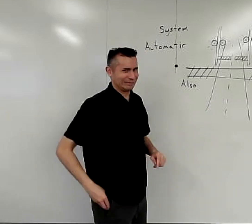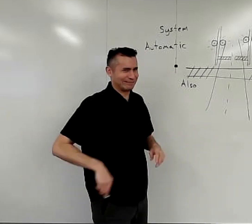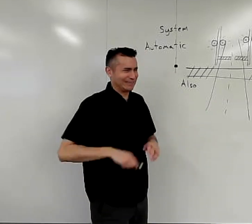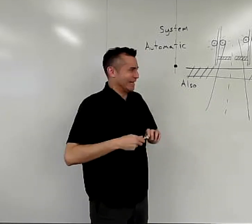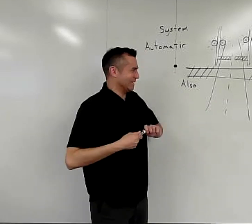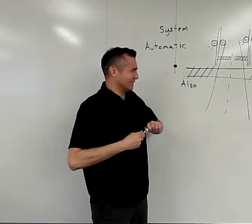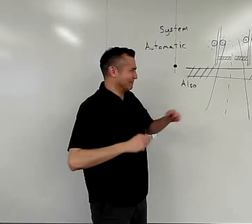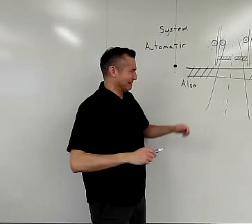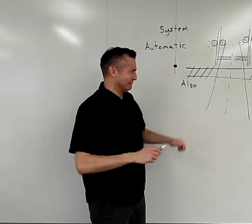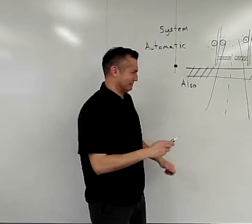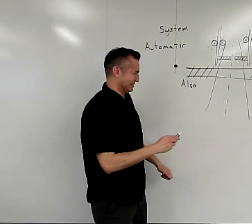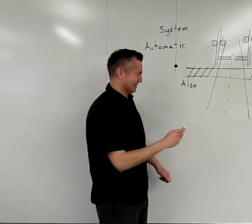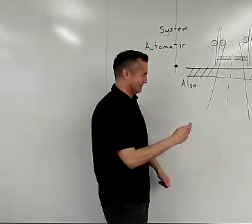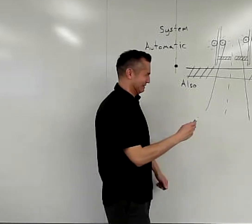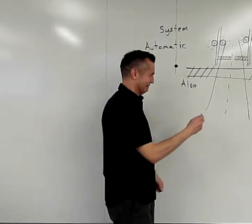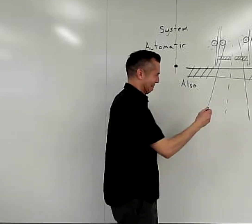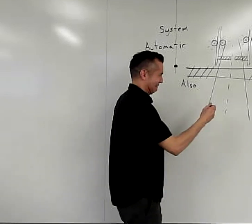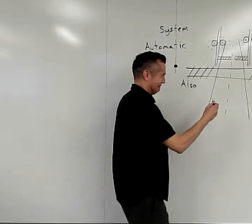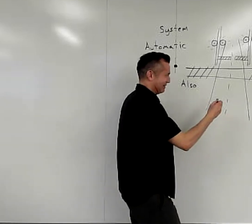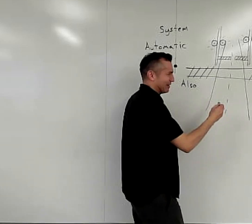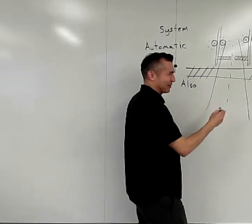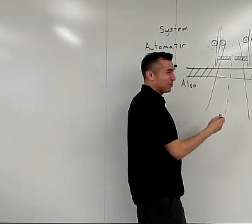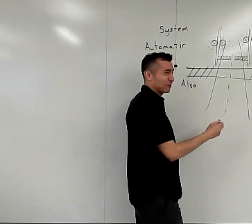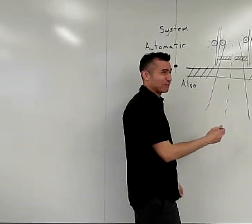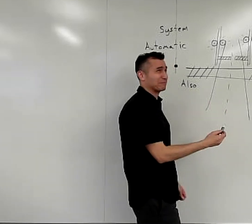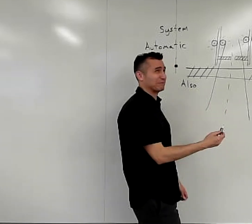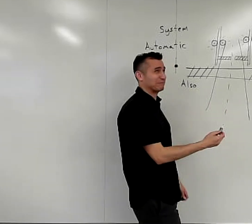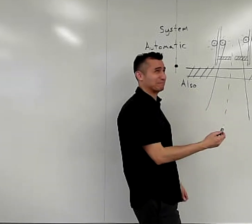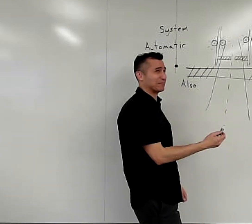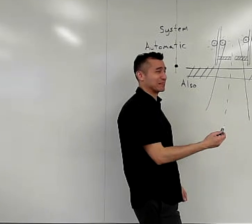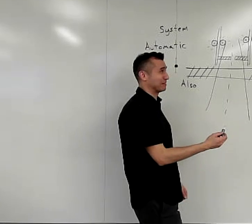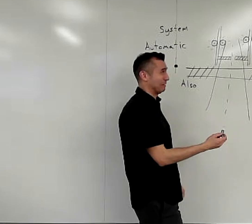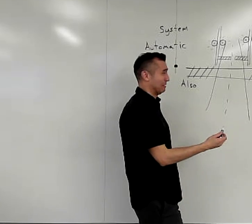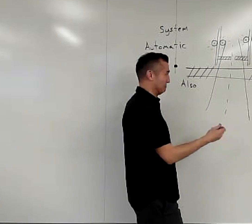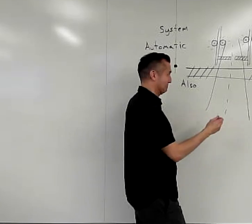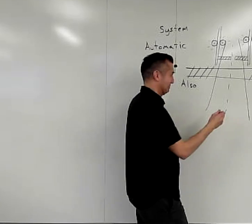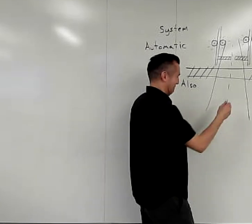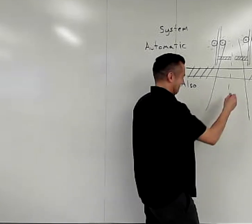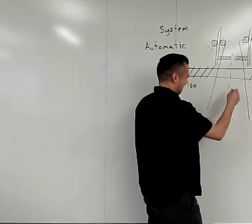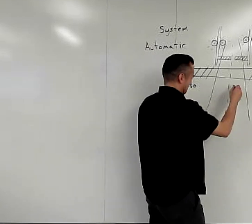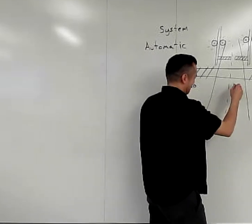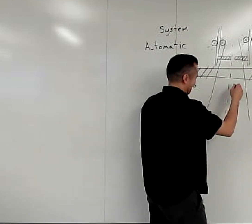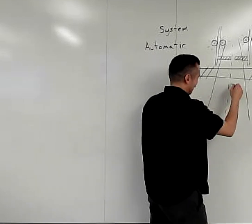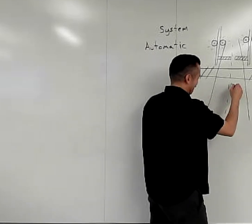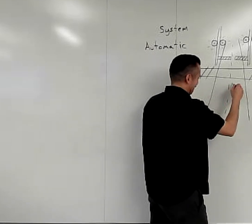And I was really taxing my art skills here. Car from the top.